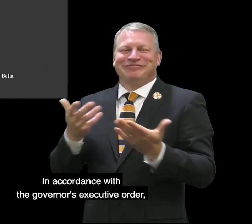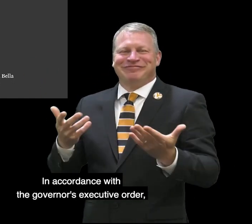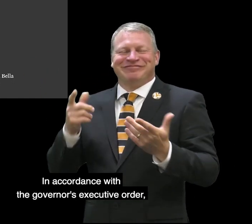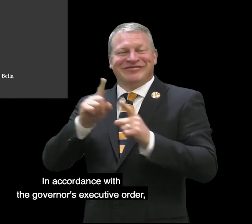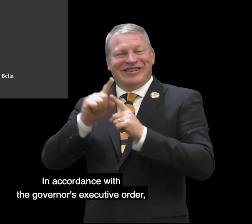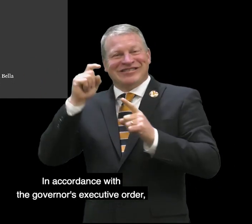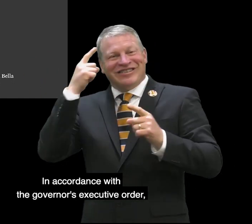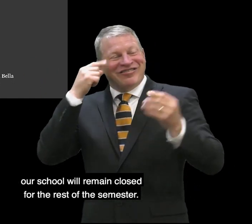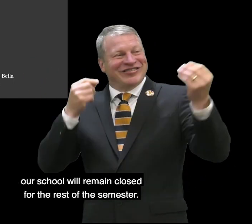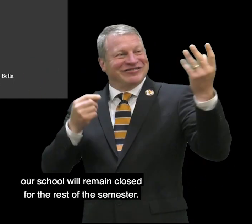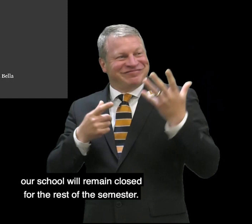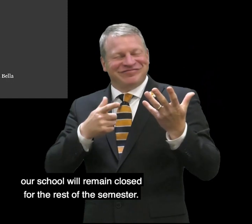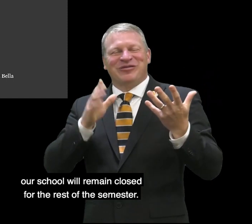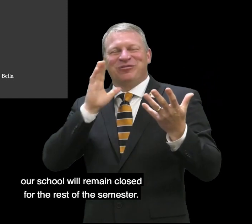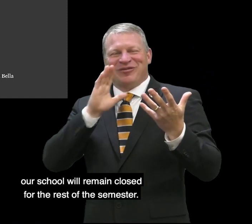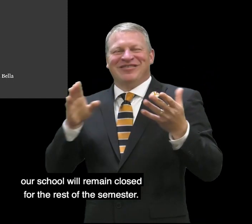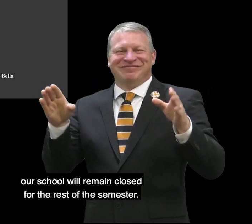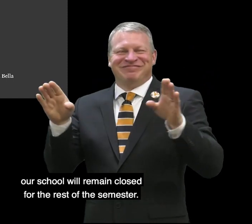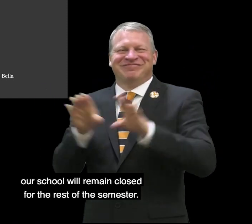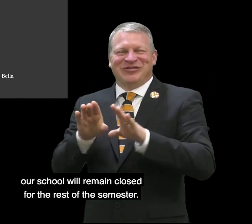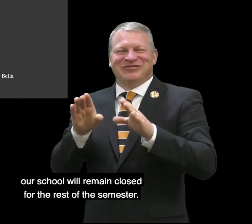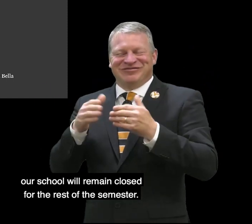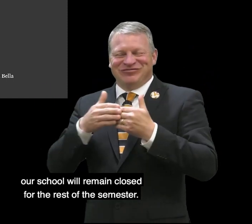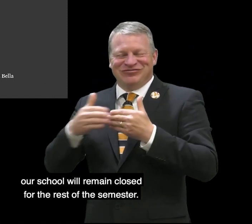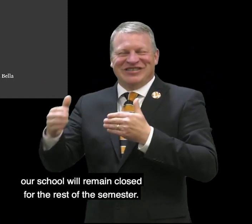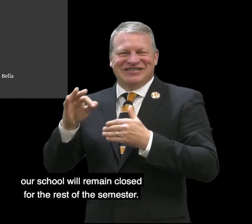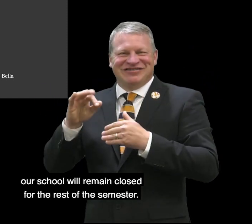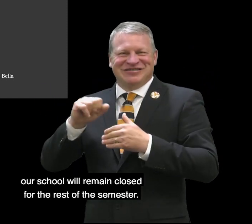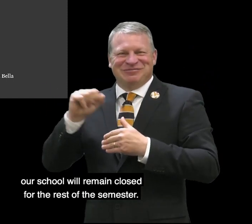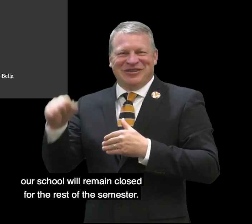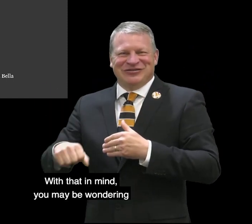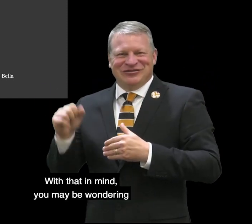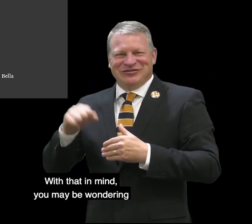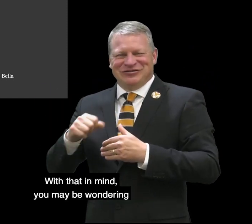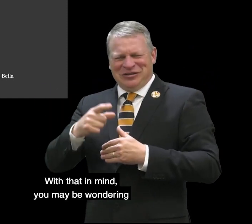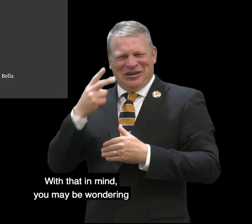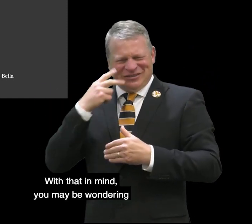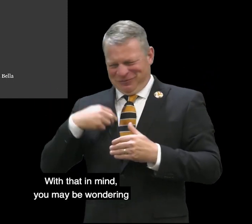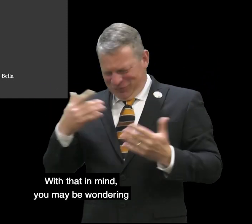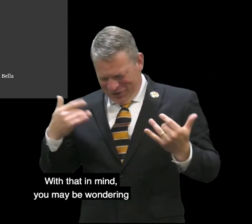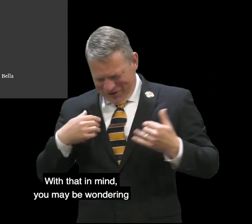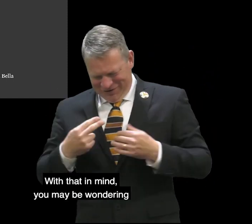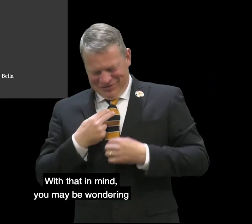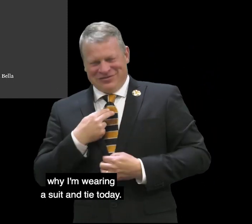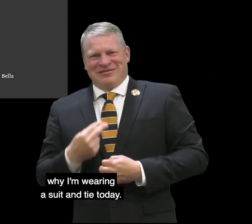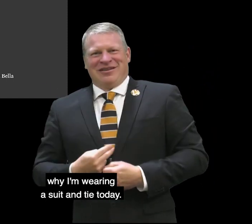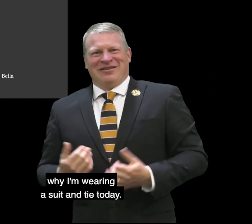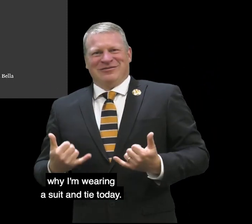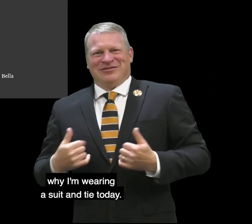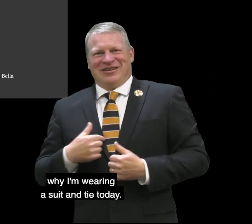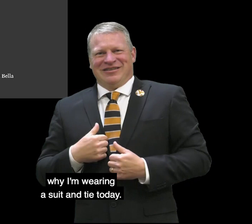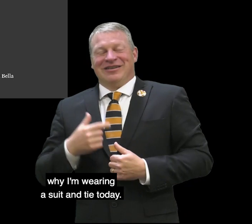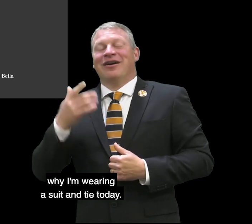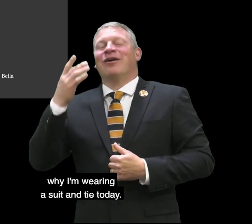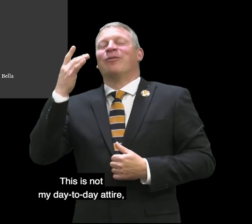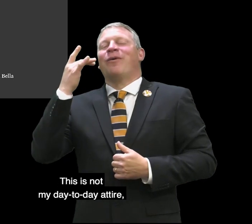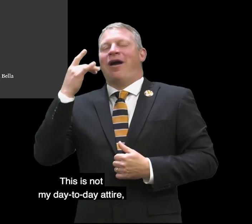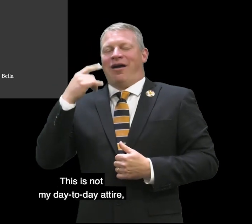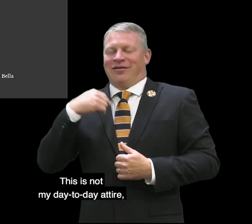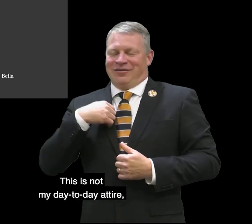In accordance with the governor's executive order, our school will remain closed for the rest of the semester. With that in mind, you may be wondering